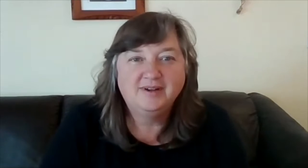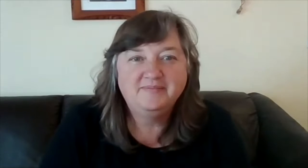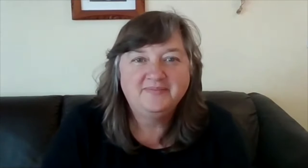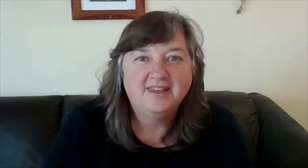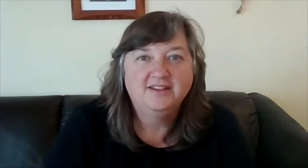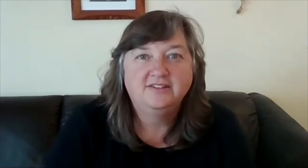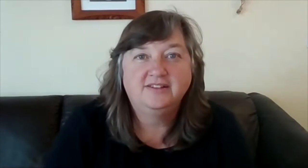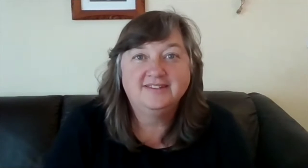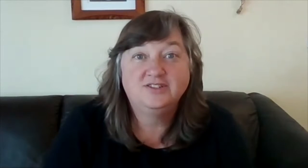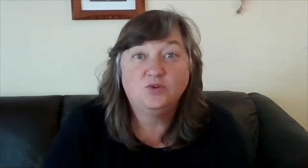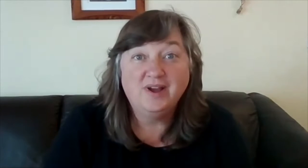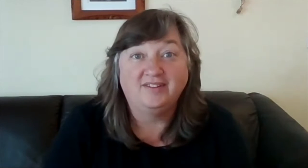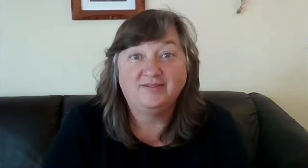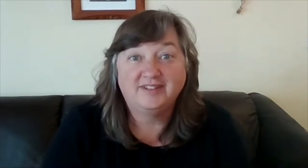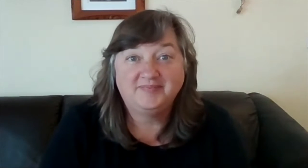Welcome to lesson 12.